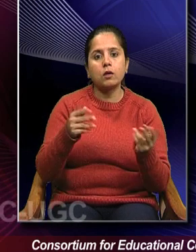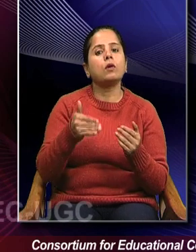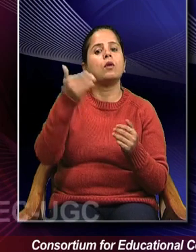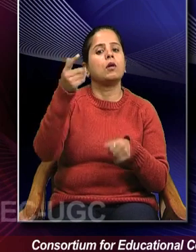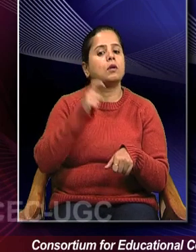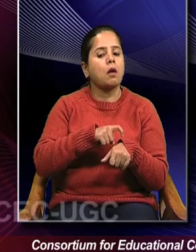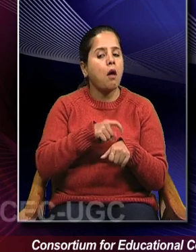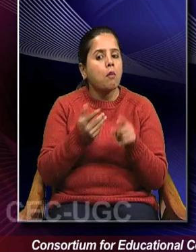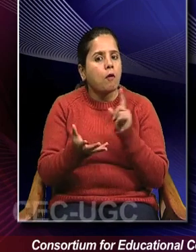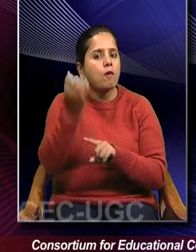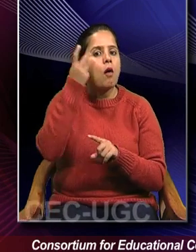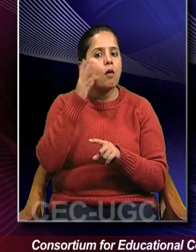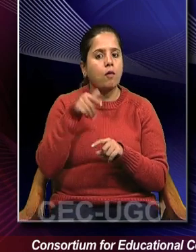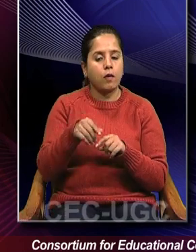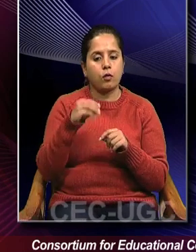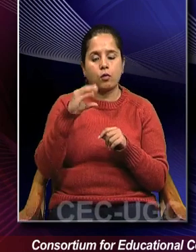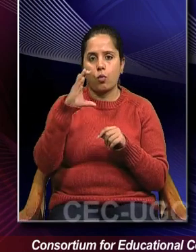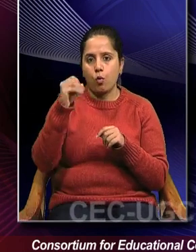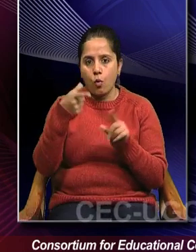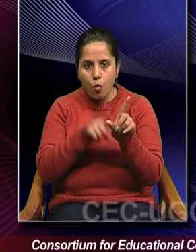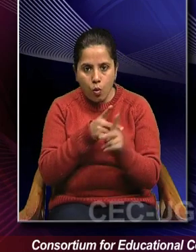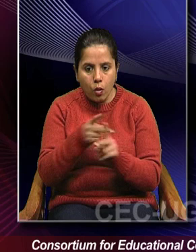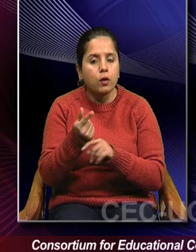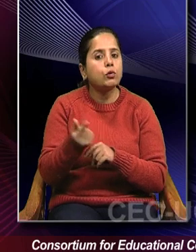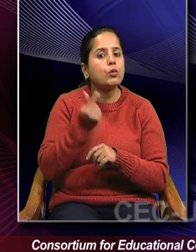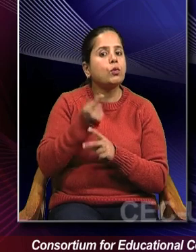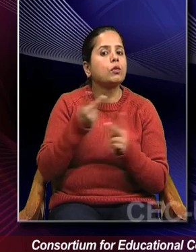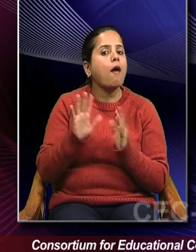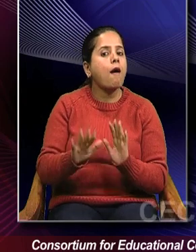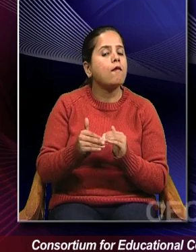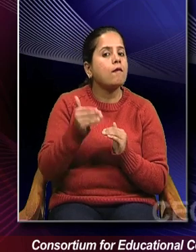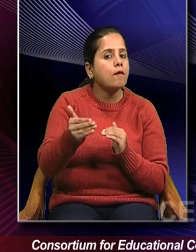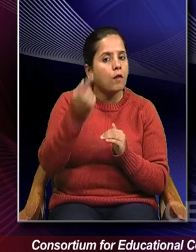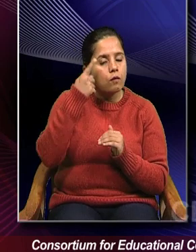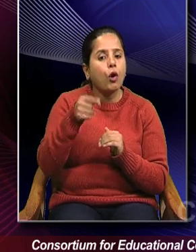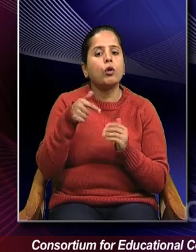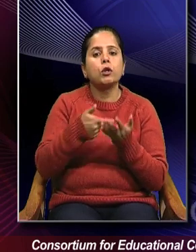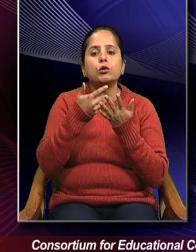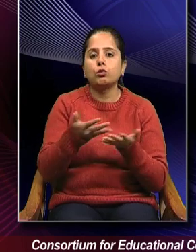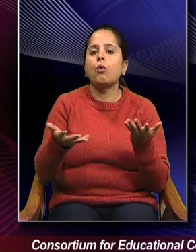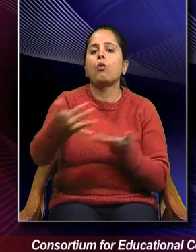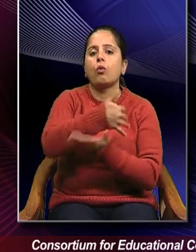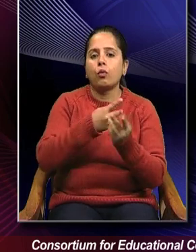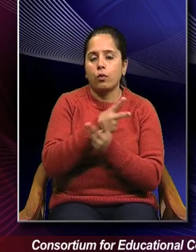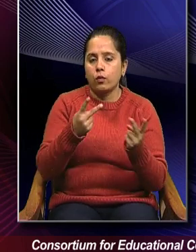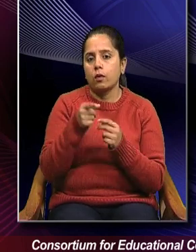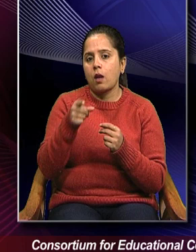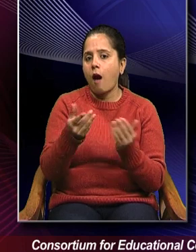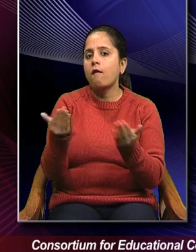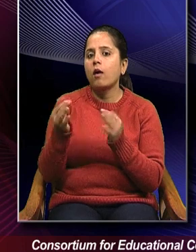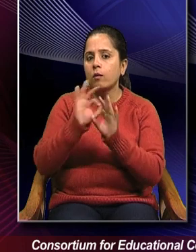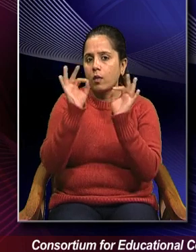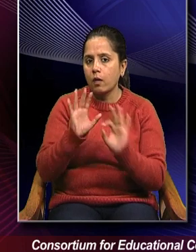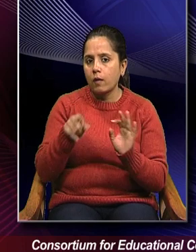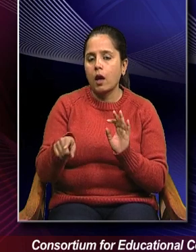where we find that how colonies, they were being used for the resources which were available in